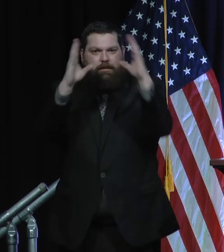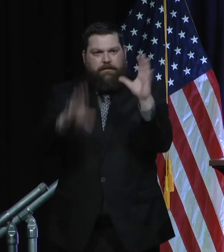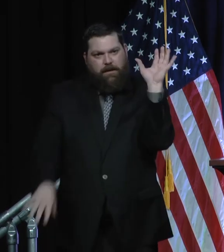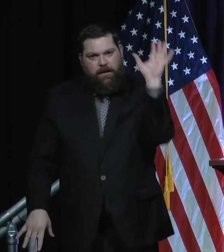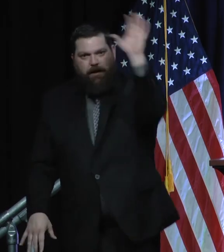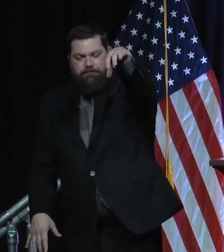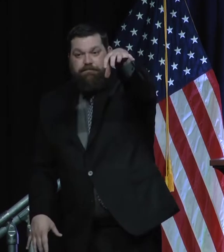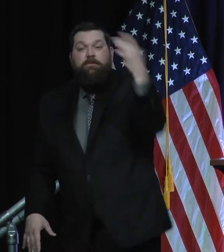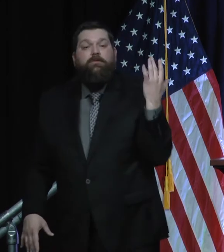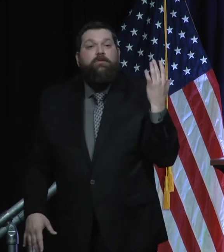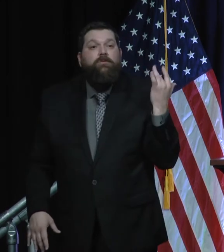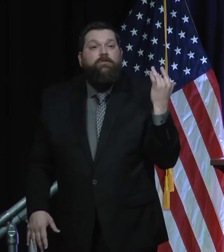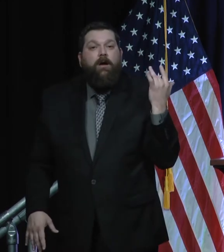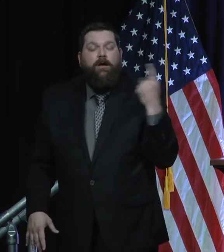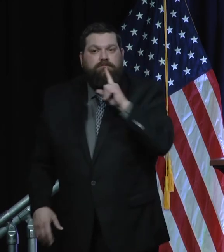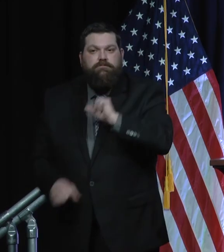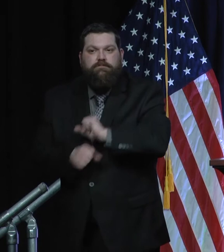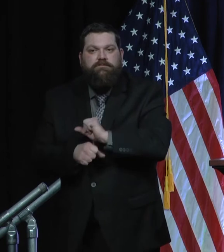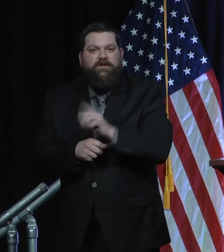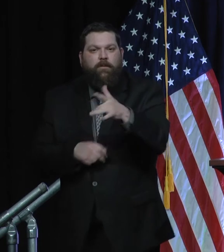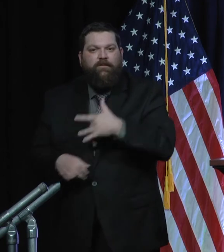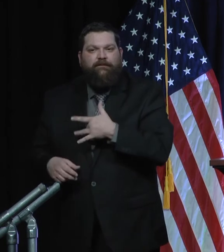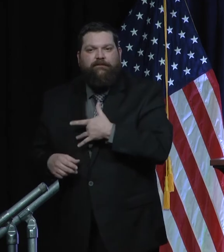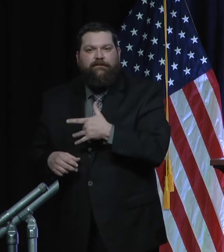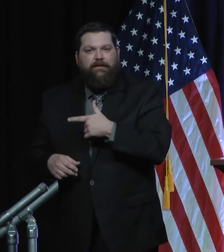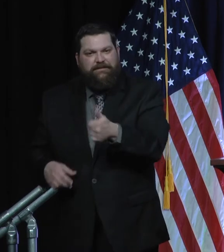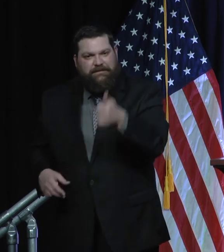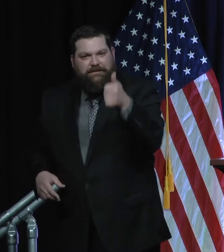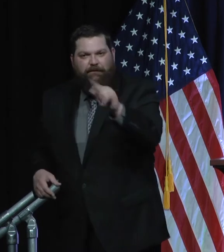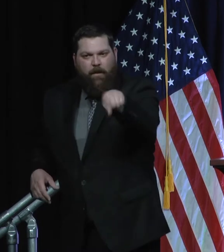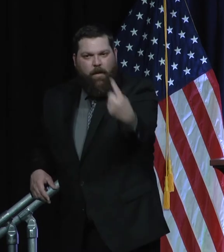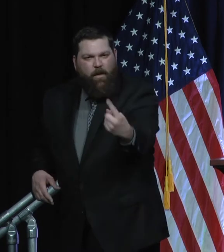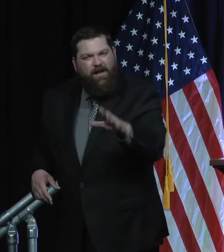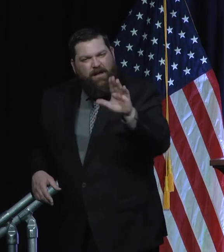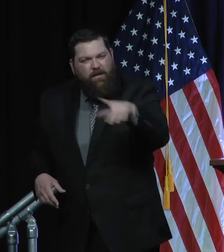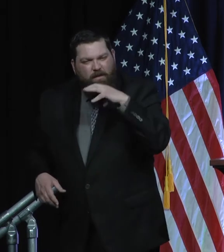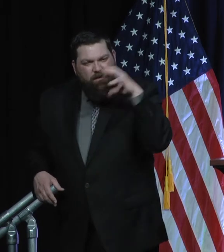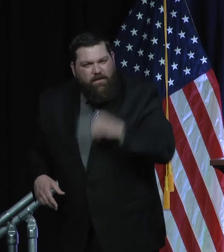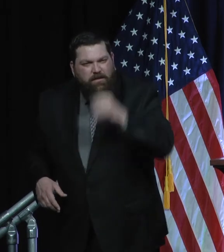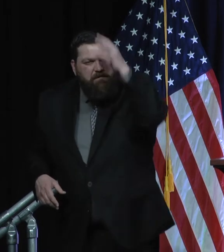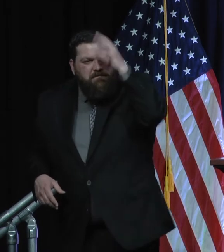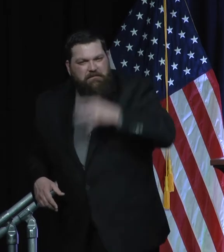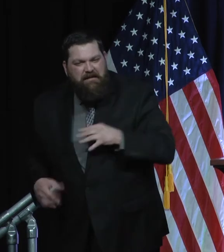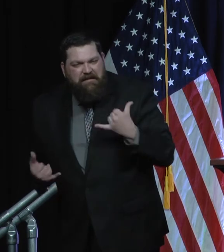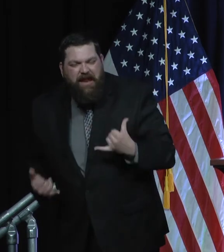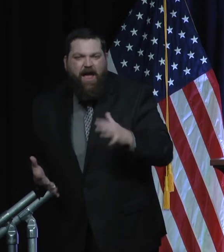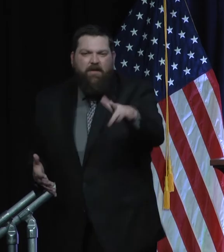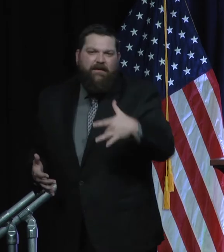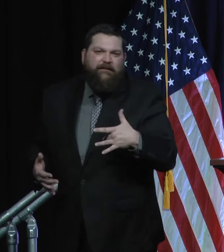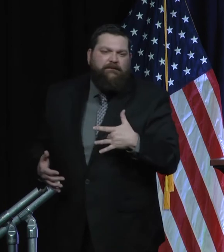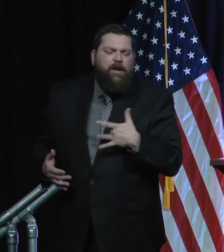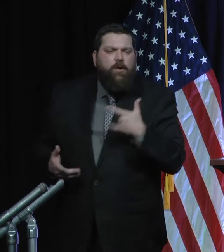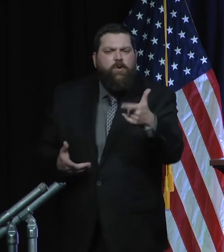they were trying to break down his mental to say, Nelson Mandela, you're an old man now. How about you spend the rest of your days with